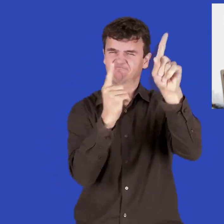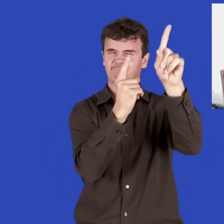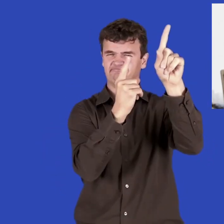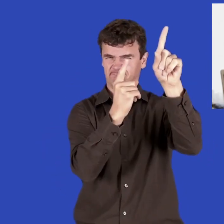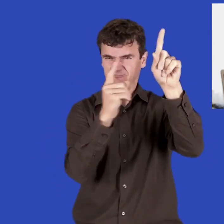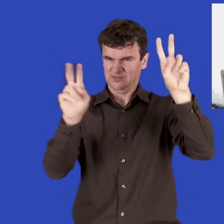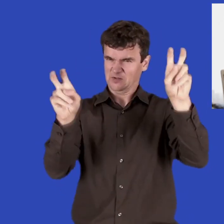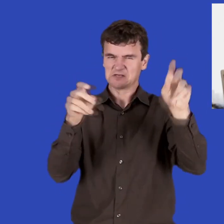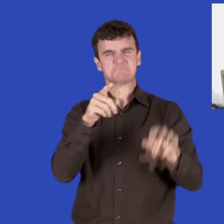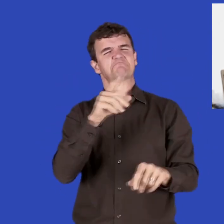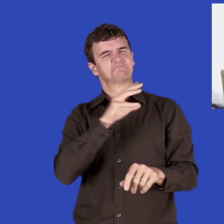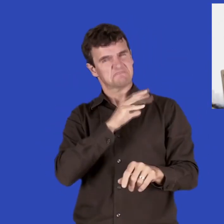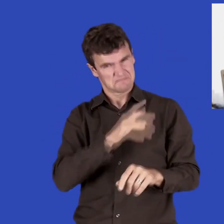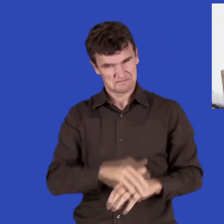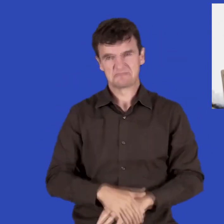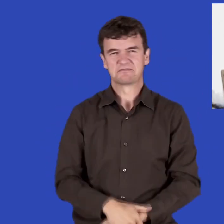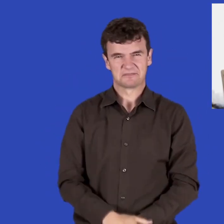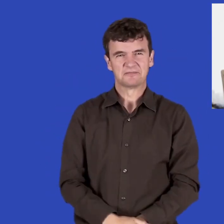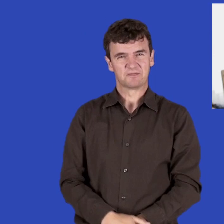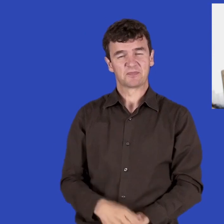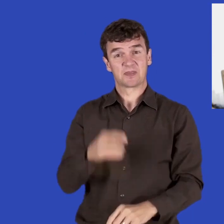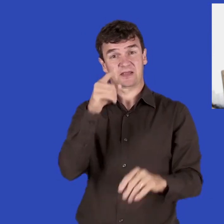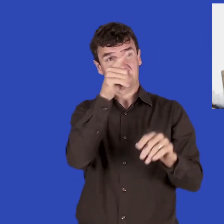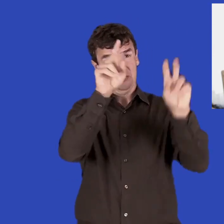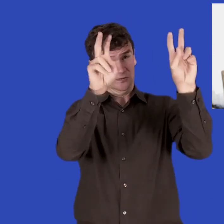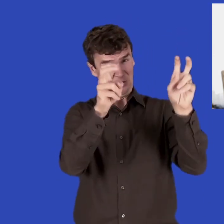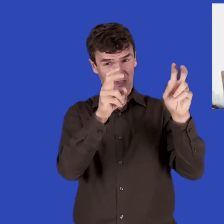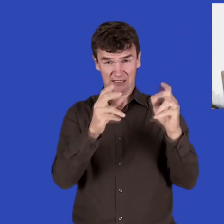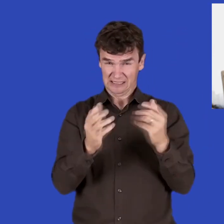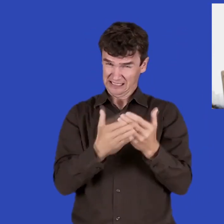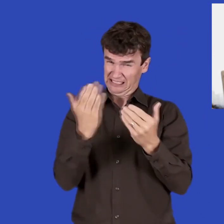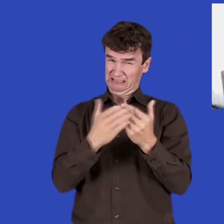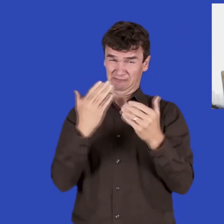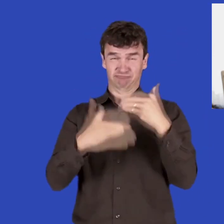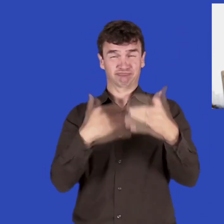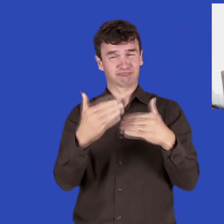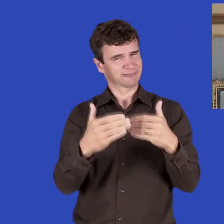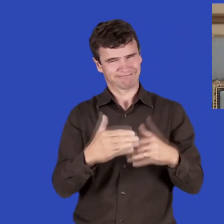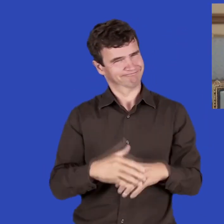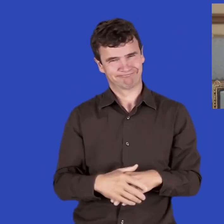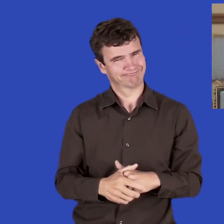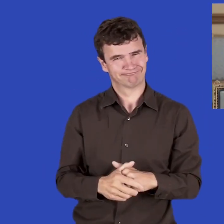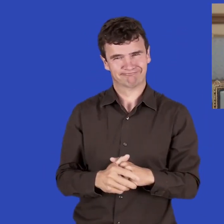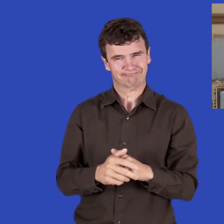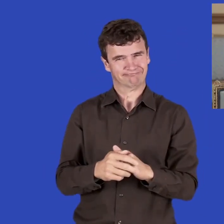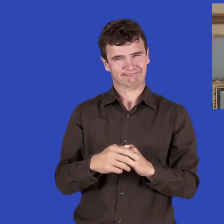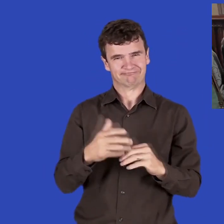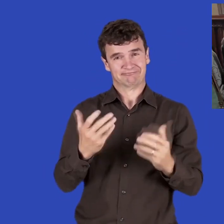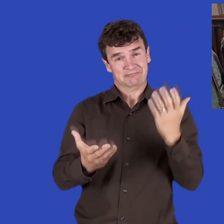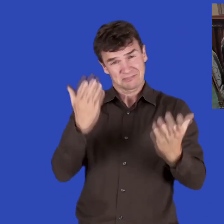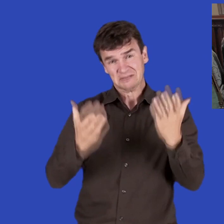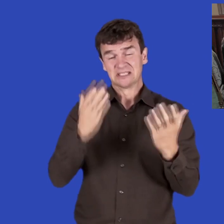internal motivation must be greater than your external circumstances. Now, it's really simple to